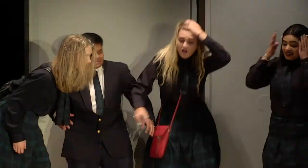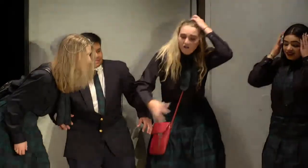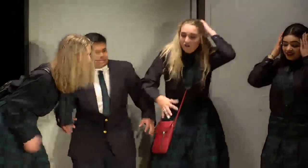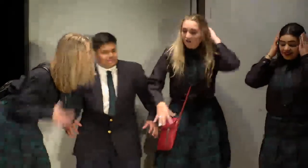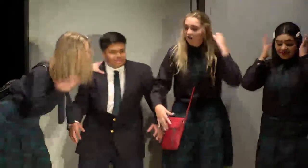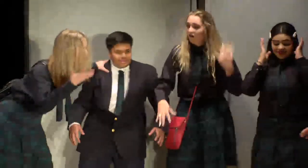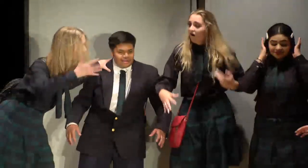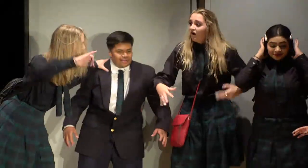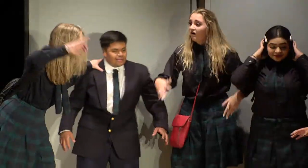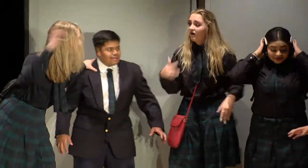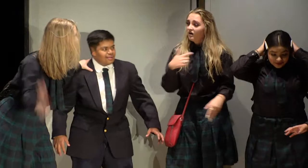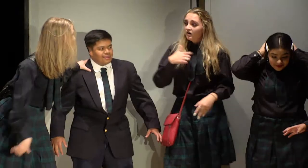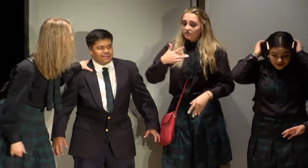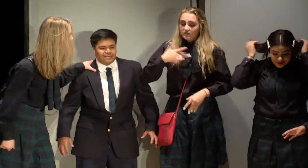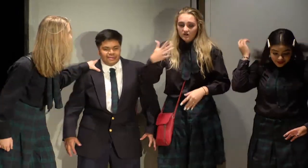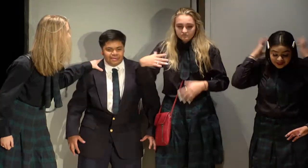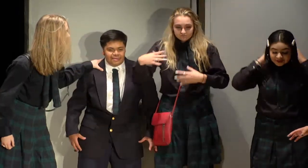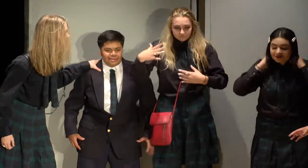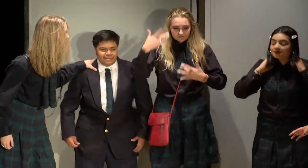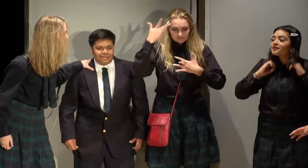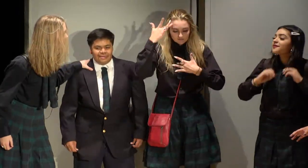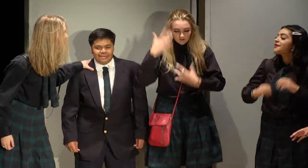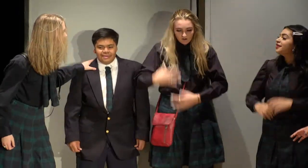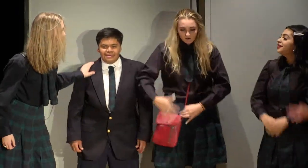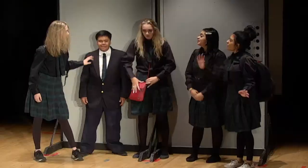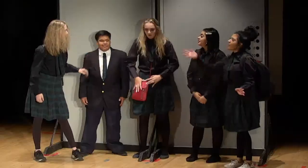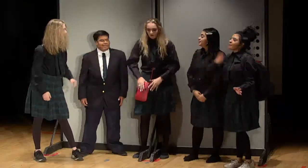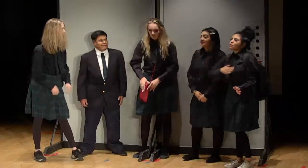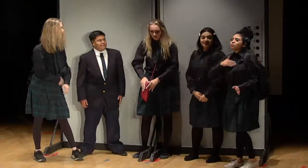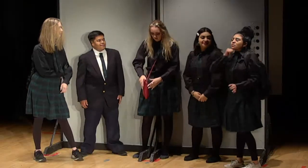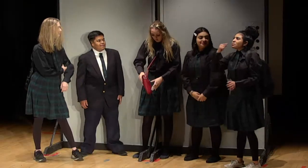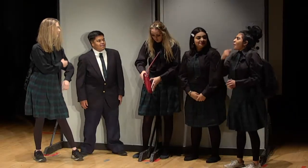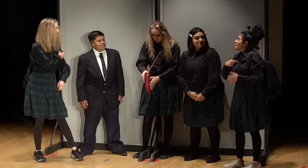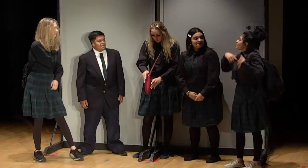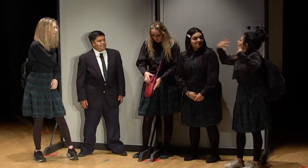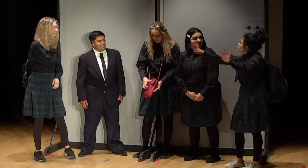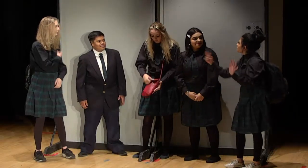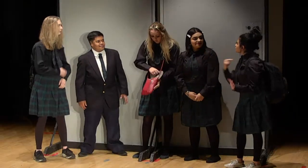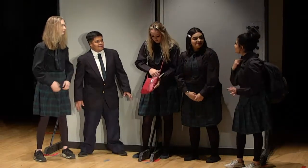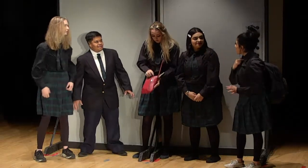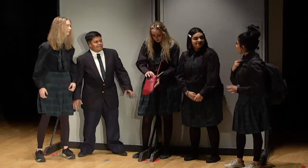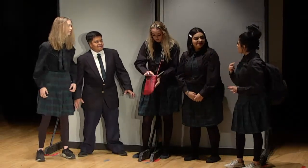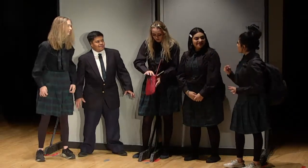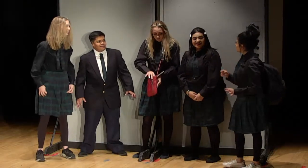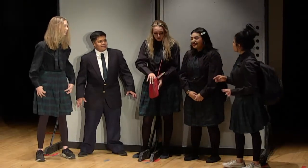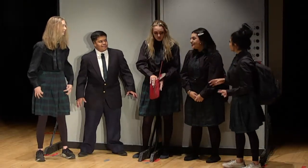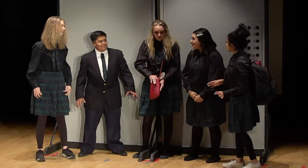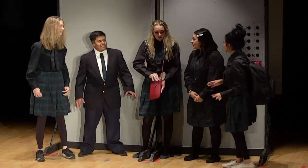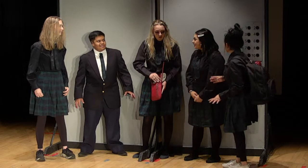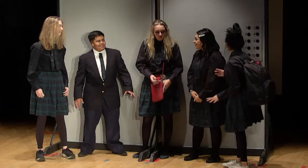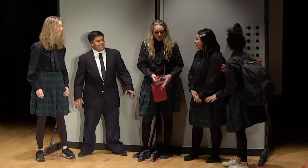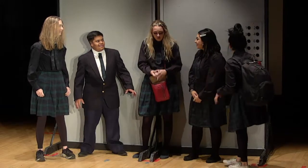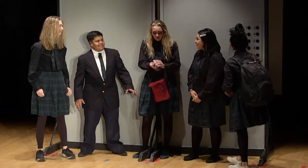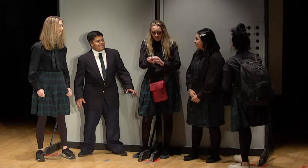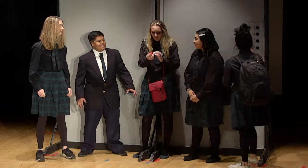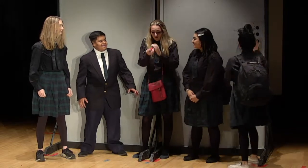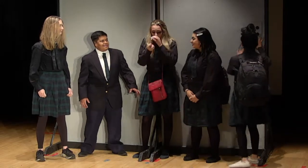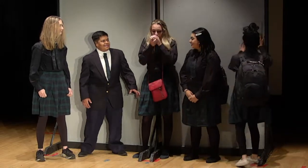Suddenly the elevator gives a big jolt. What was lights that? On and off. I feel sick. Please don't tell me that we're stuck.